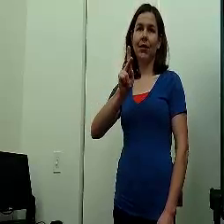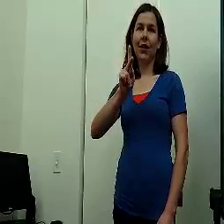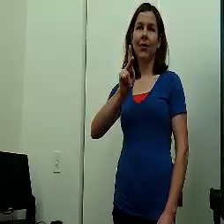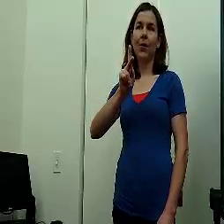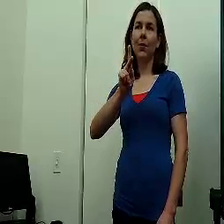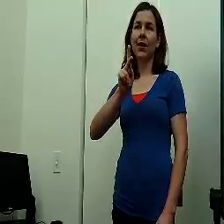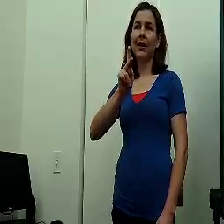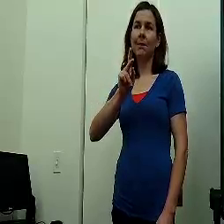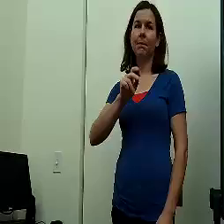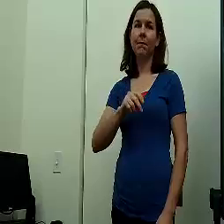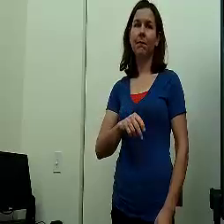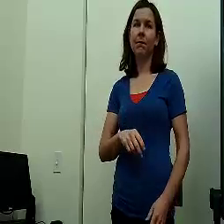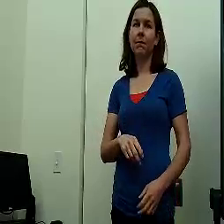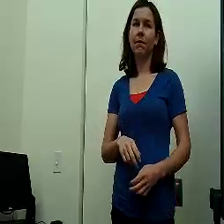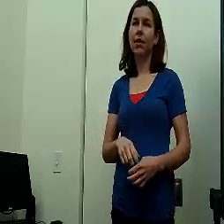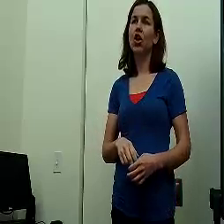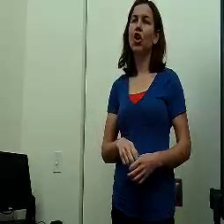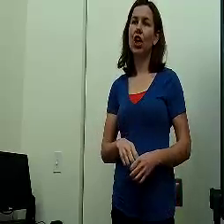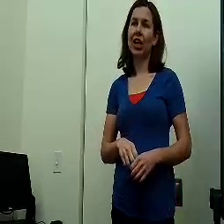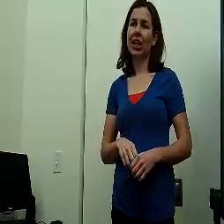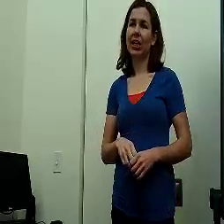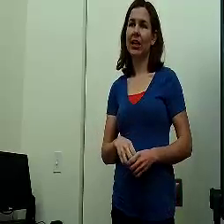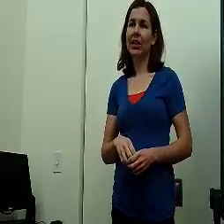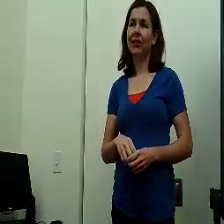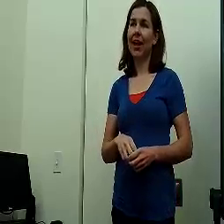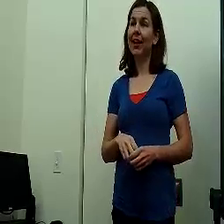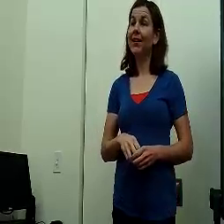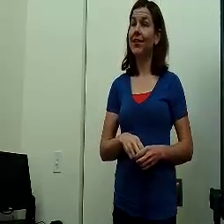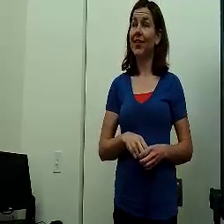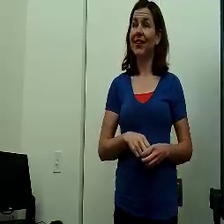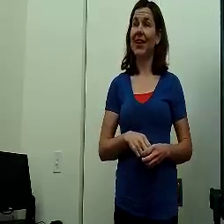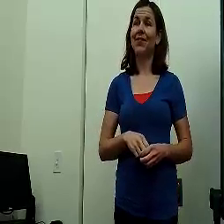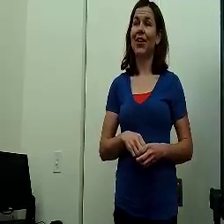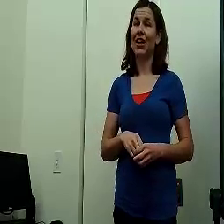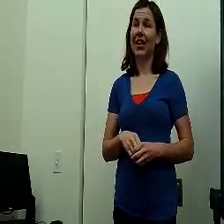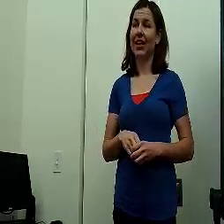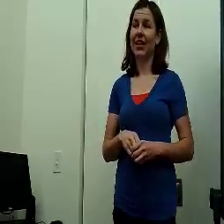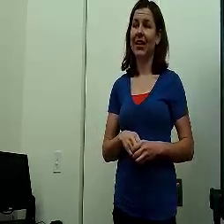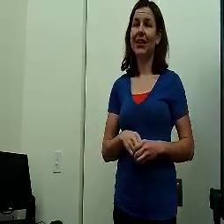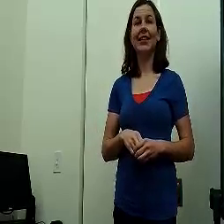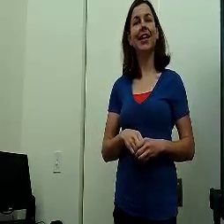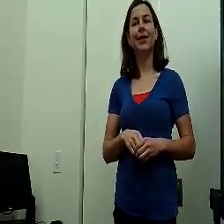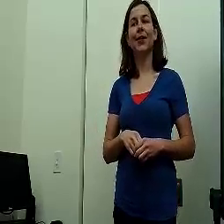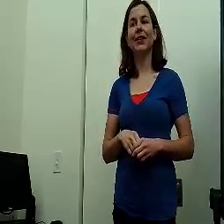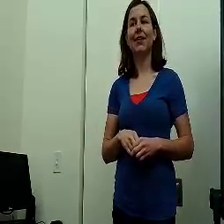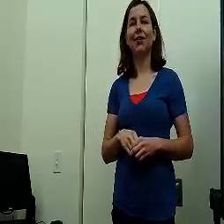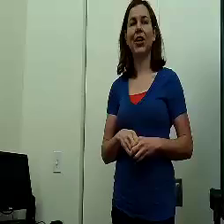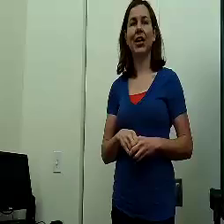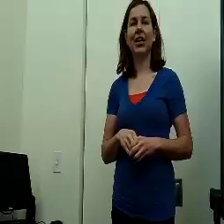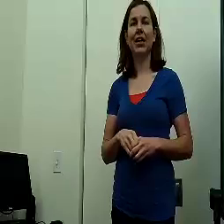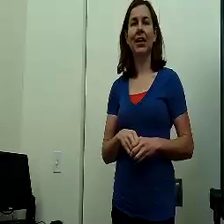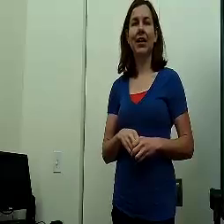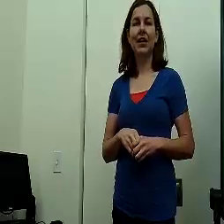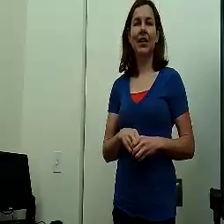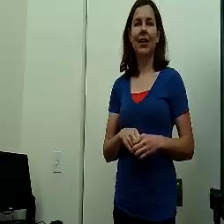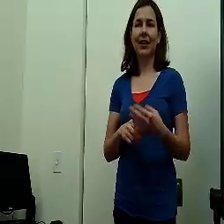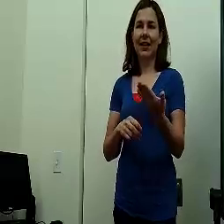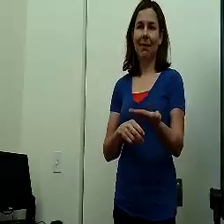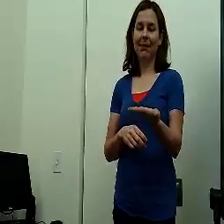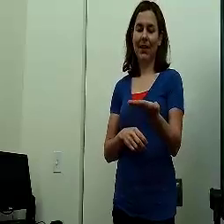Okay, what word is it? Cook. Okay, do you know the sign for cook? Does anyone know the sign for cook? Yeah, so